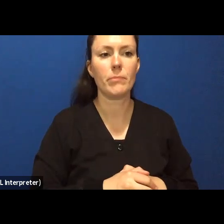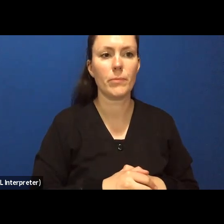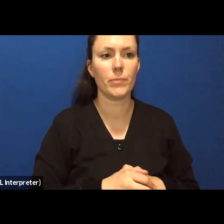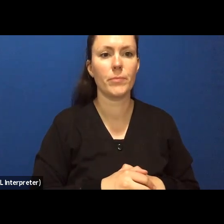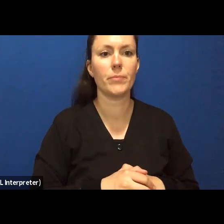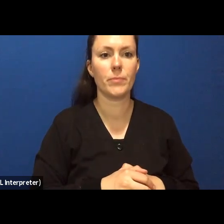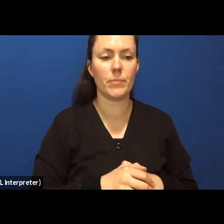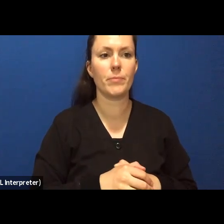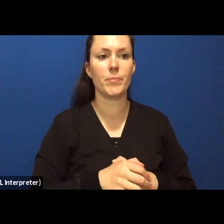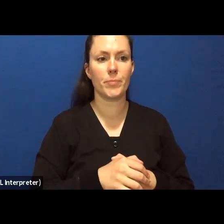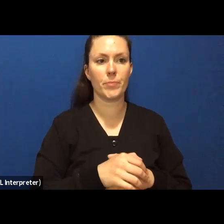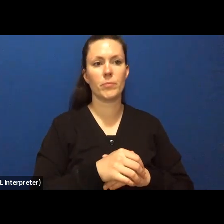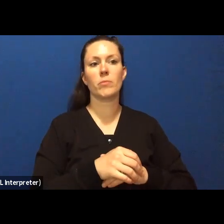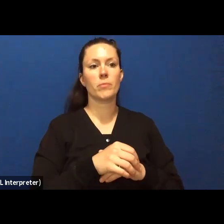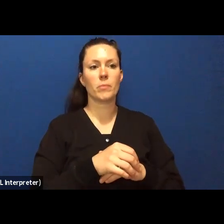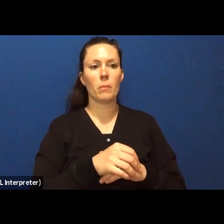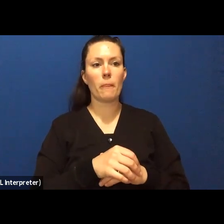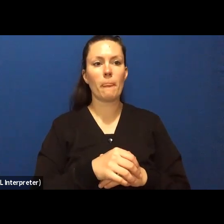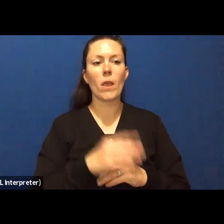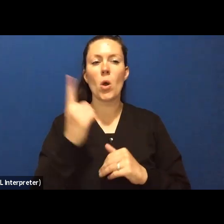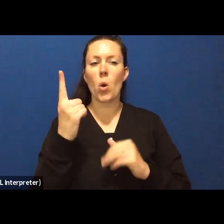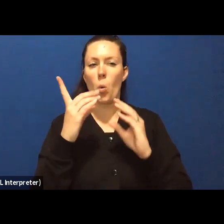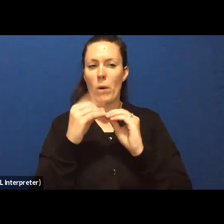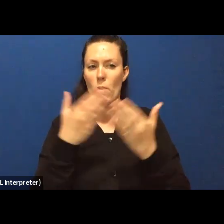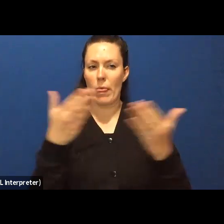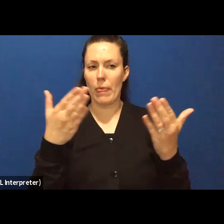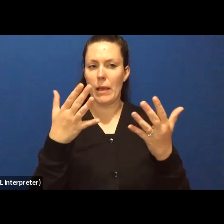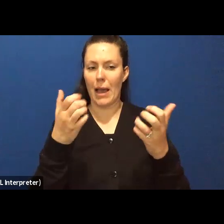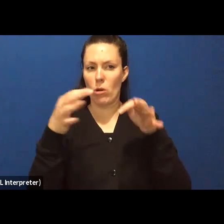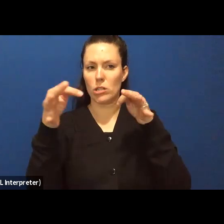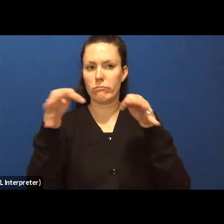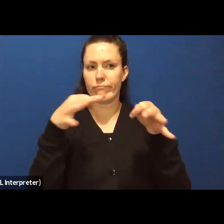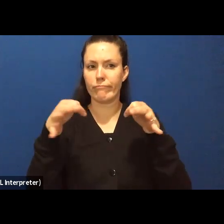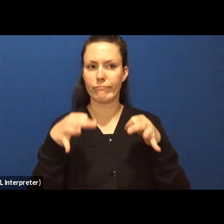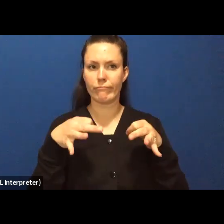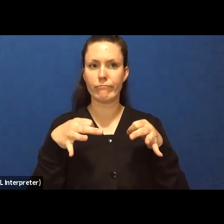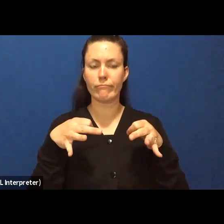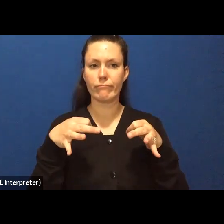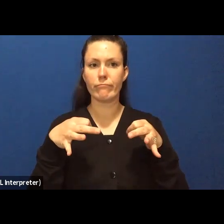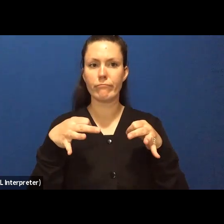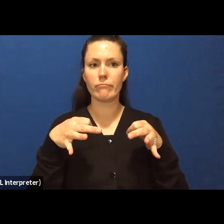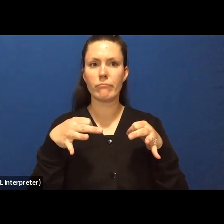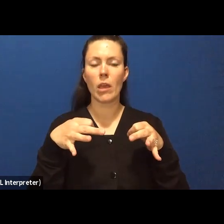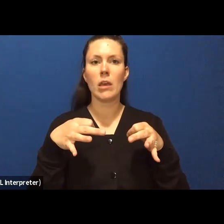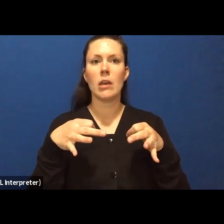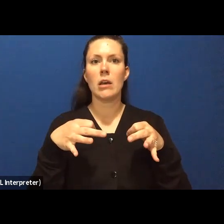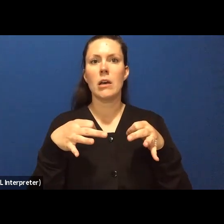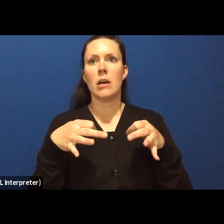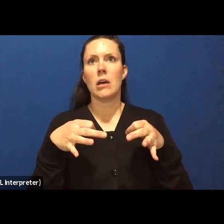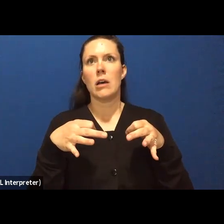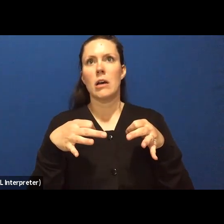So one other thing that I want to touch on regarding, ways that